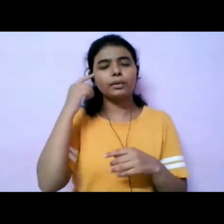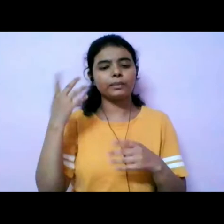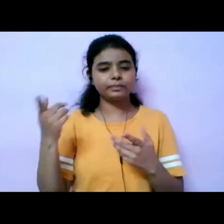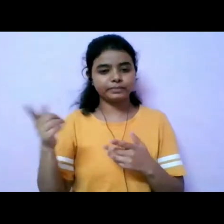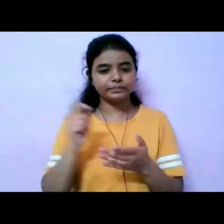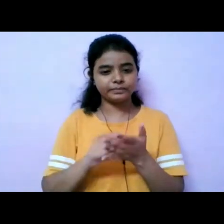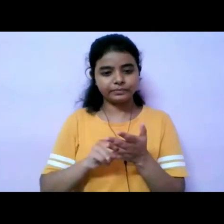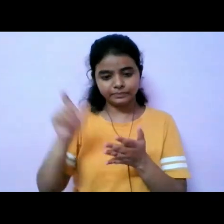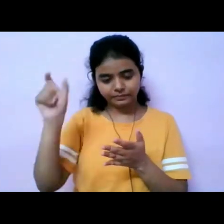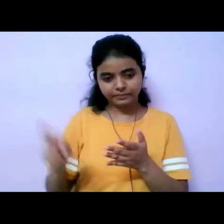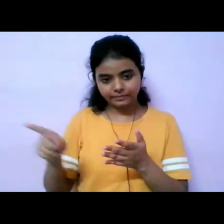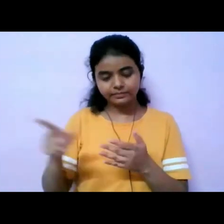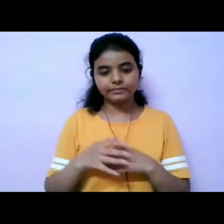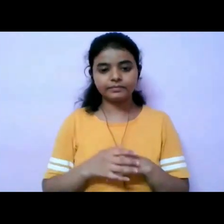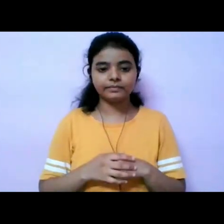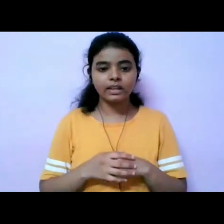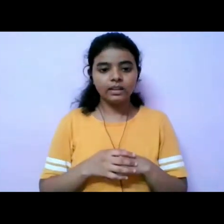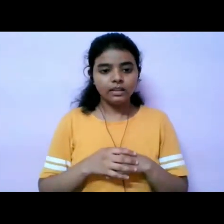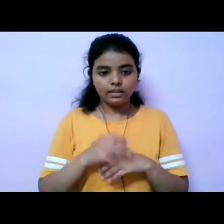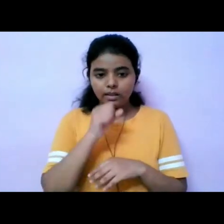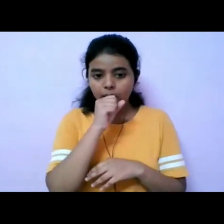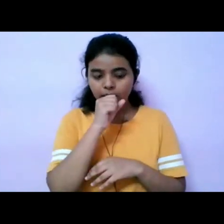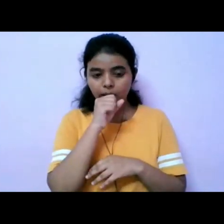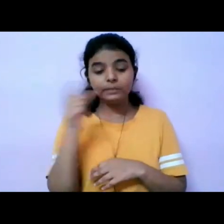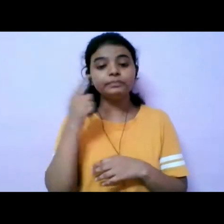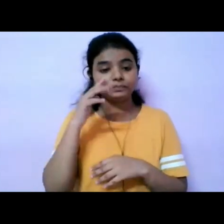great Argentine poet, right, who was blind,